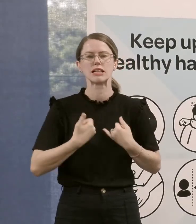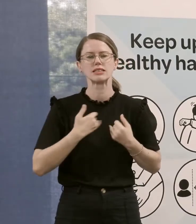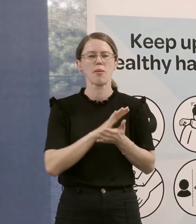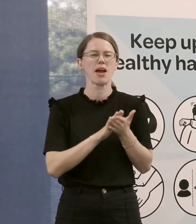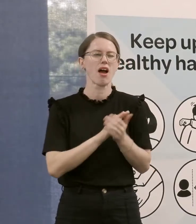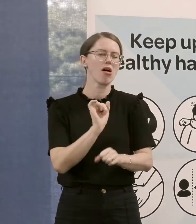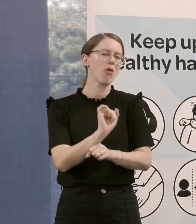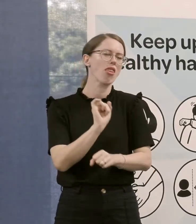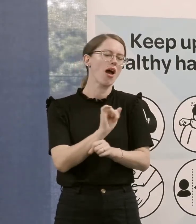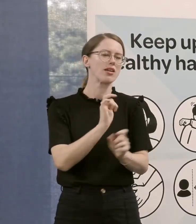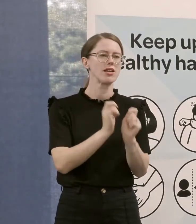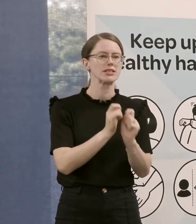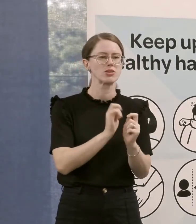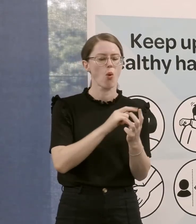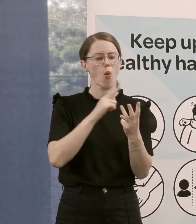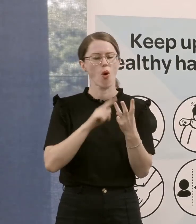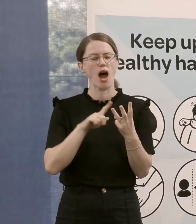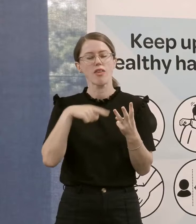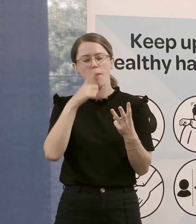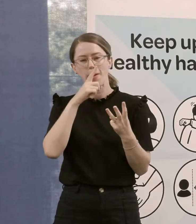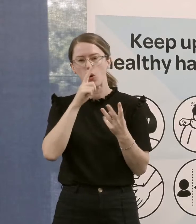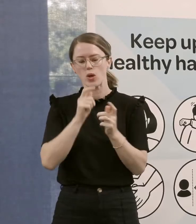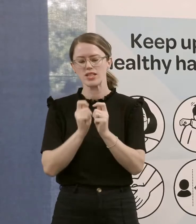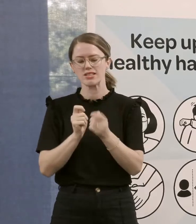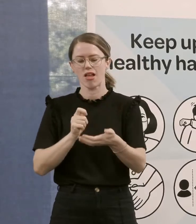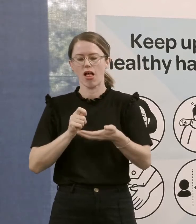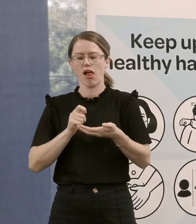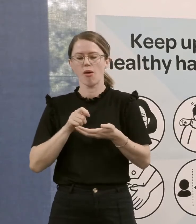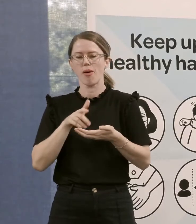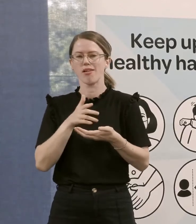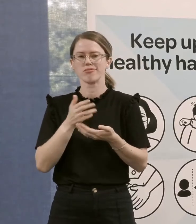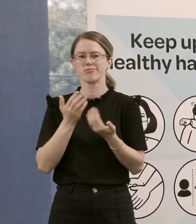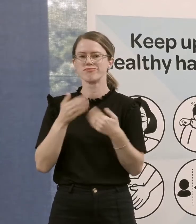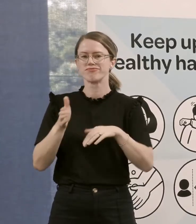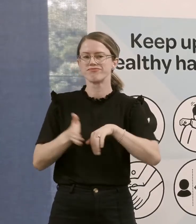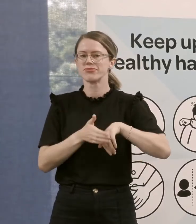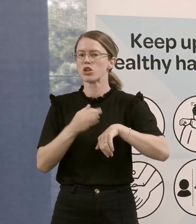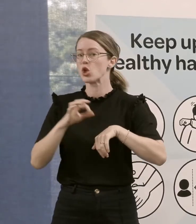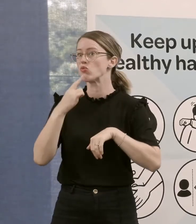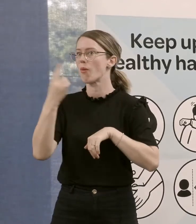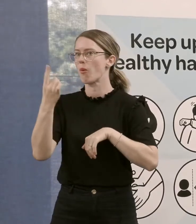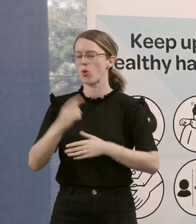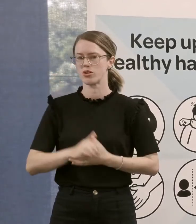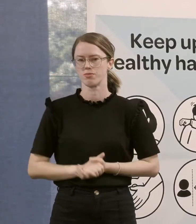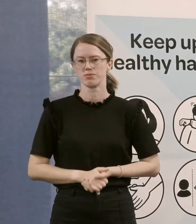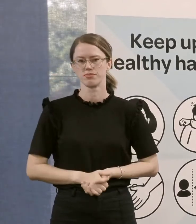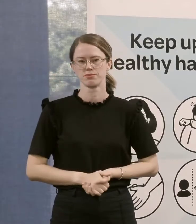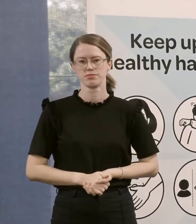get tested, whilst others, of course, may be testing but not reporting the result.